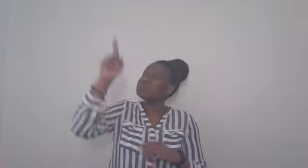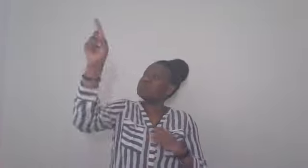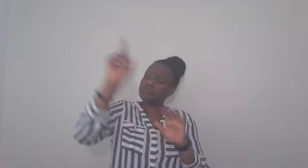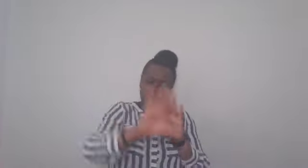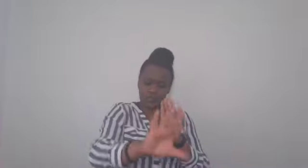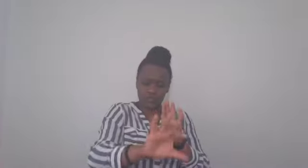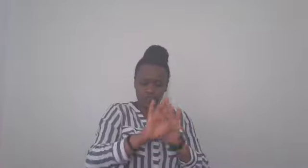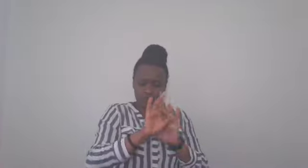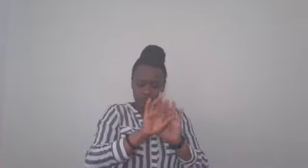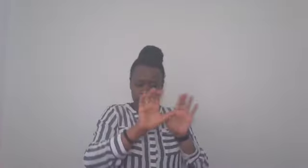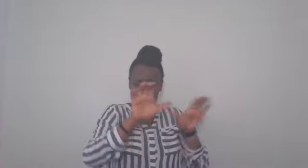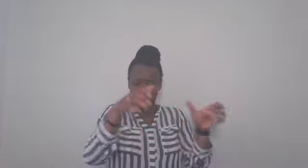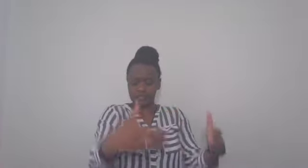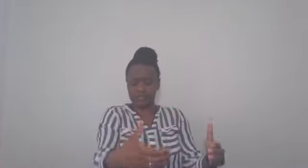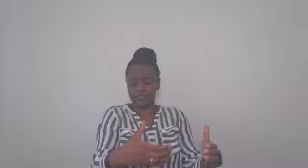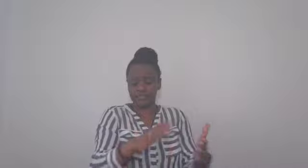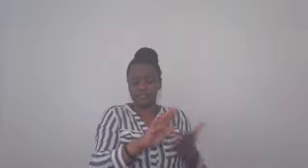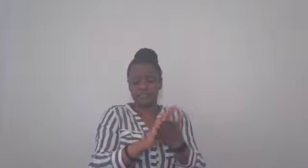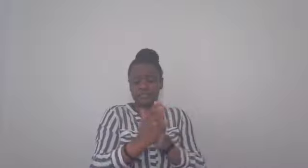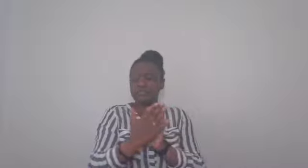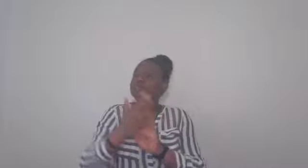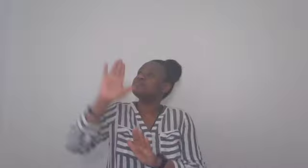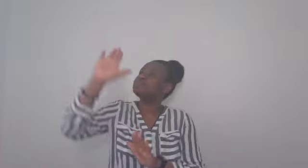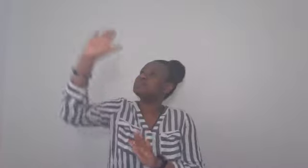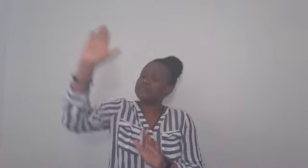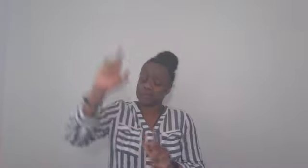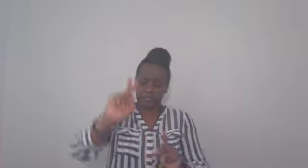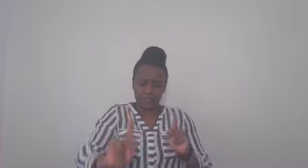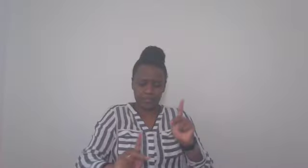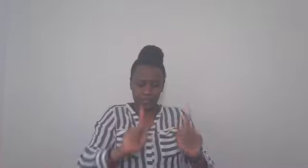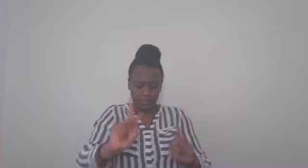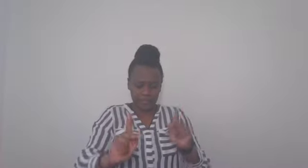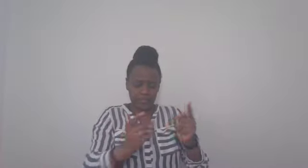Blessed the people the Lord has chosen to be his own.